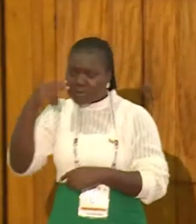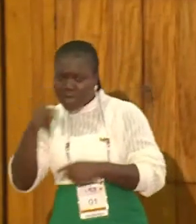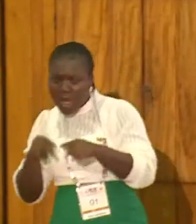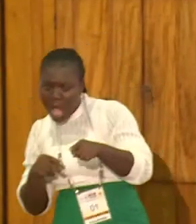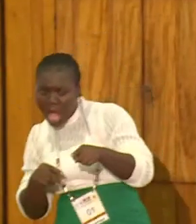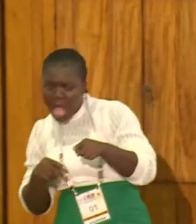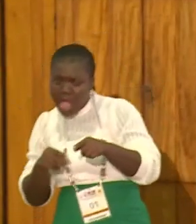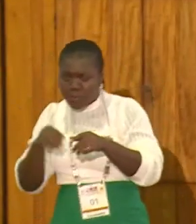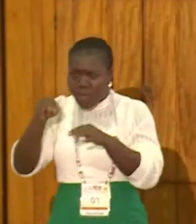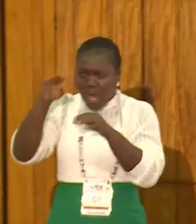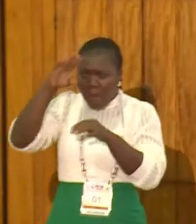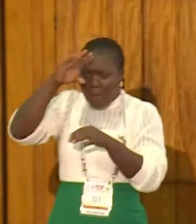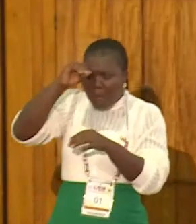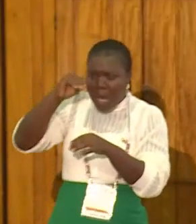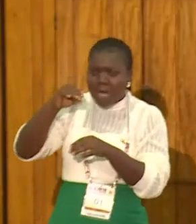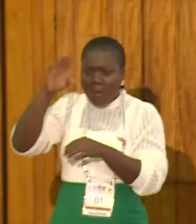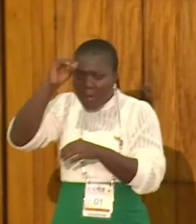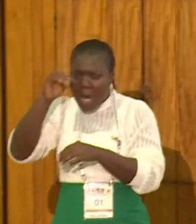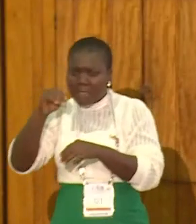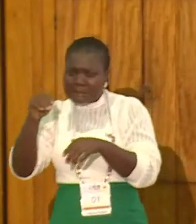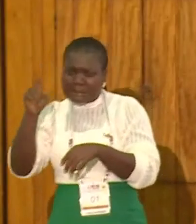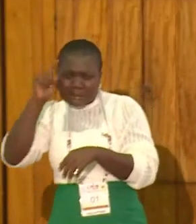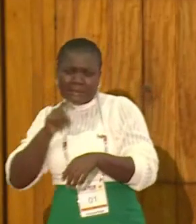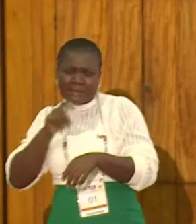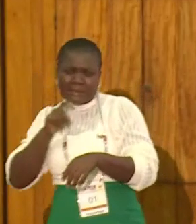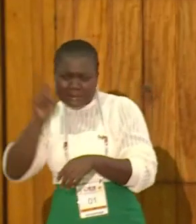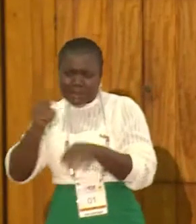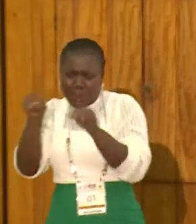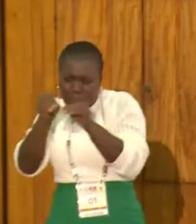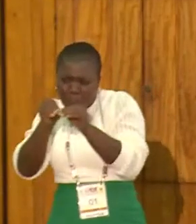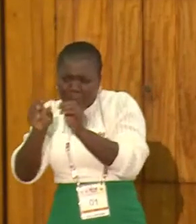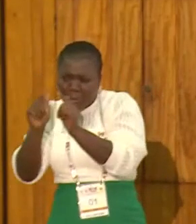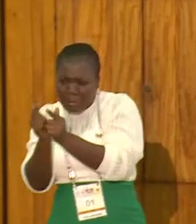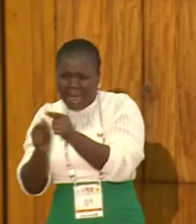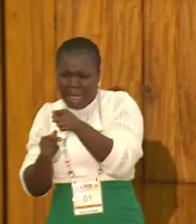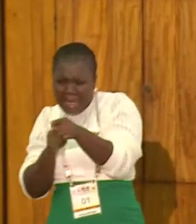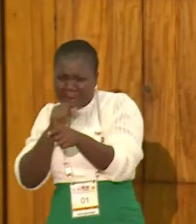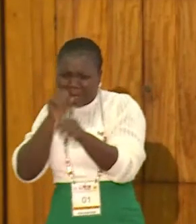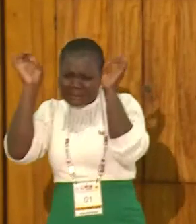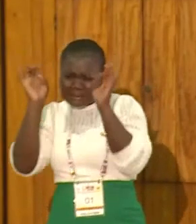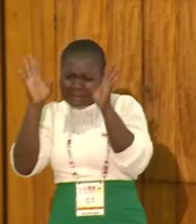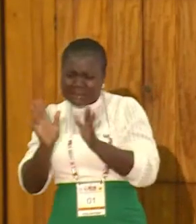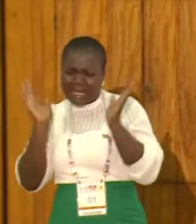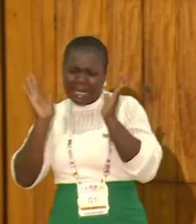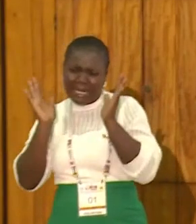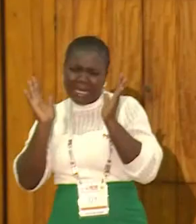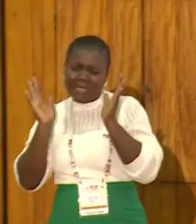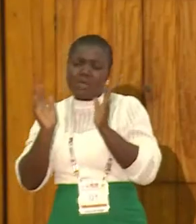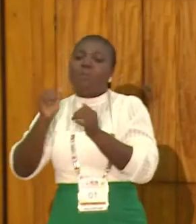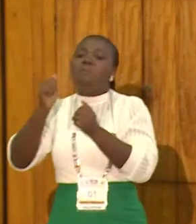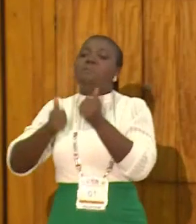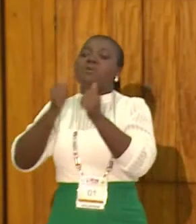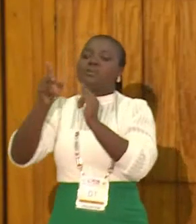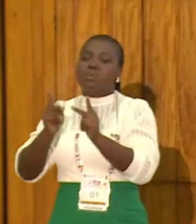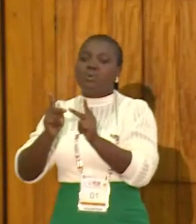were lesbian. People have been outed by their family members and basically gotten all form of financial and economic support cut off from them because